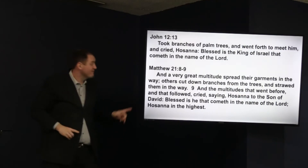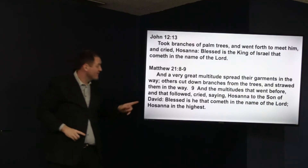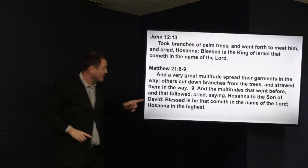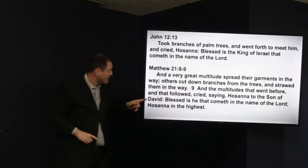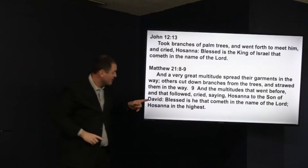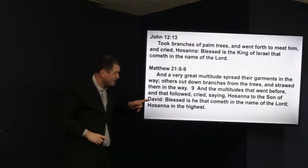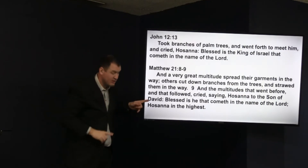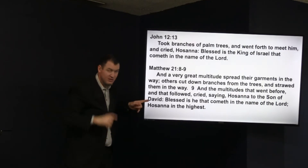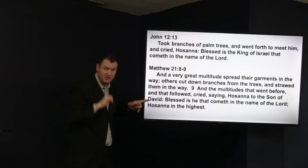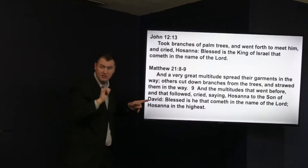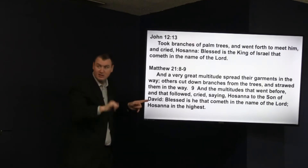Son of David.